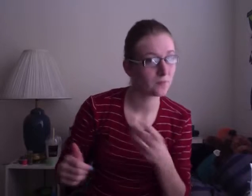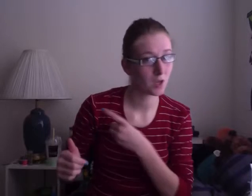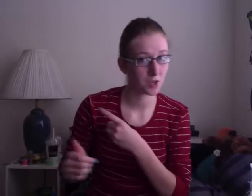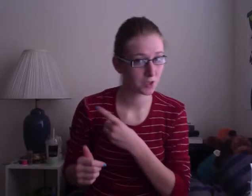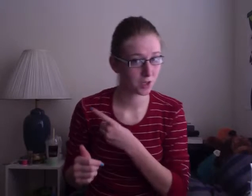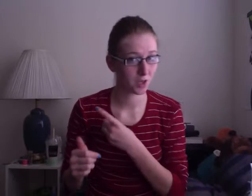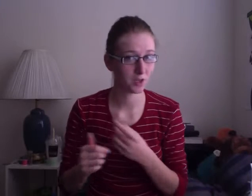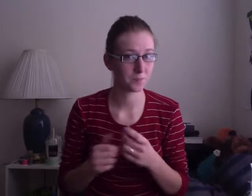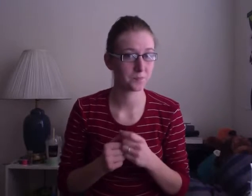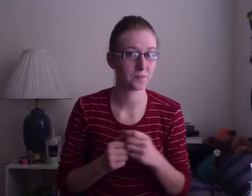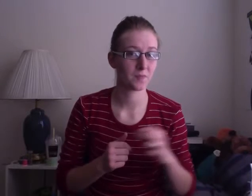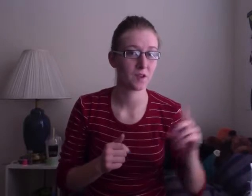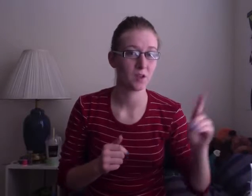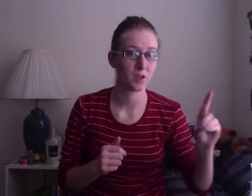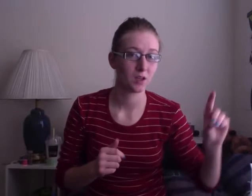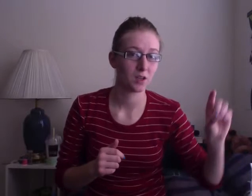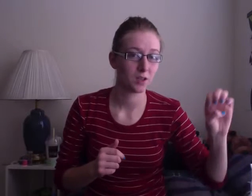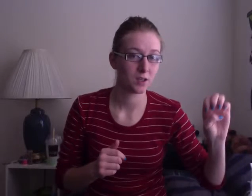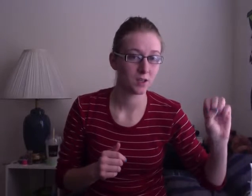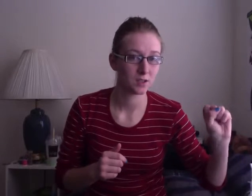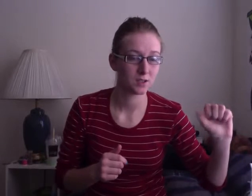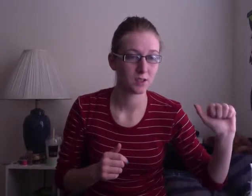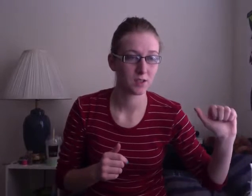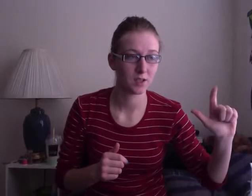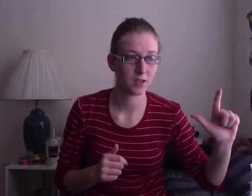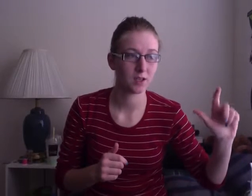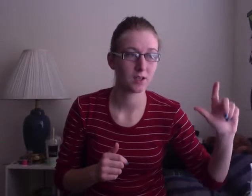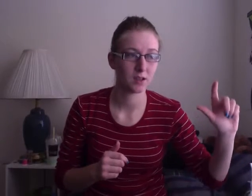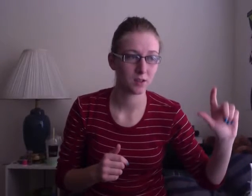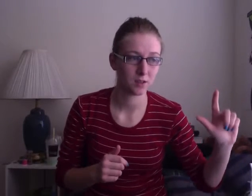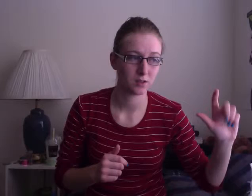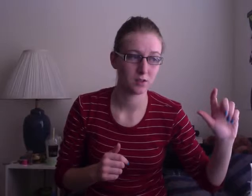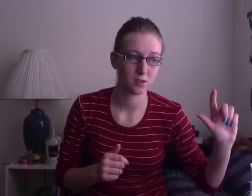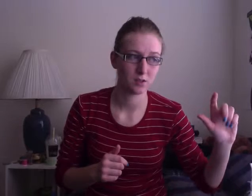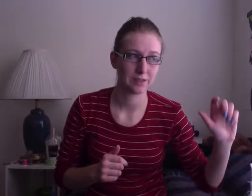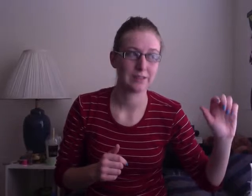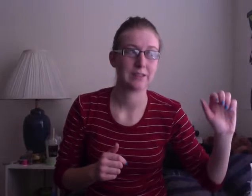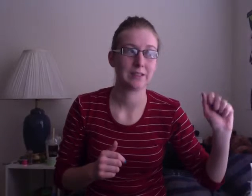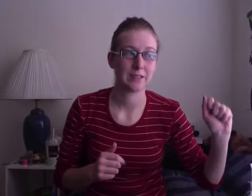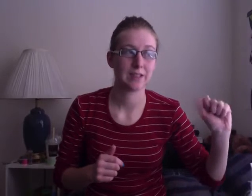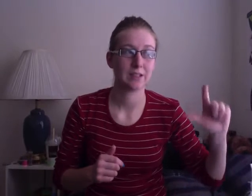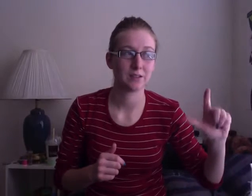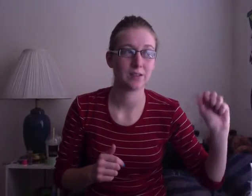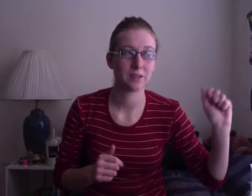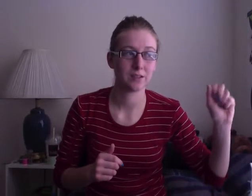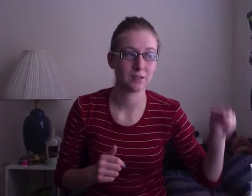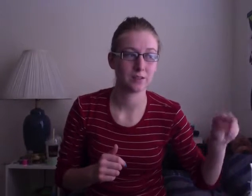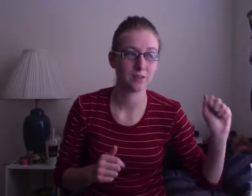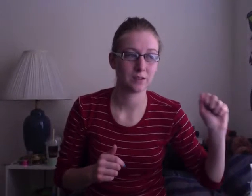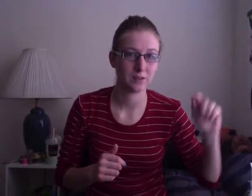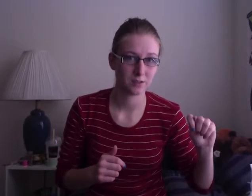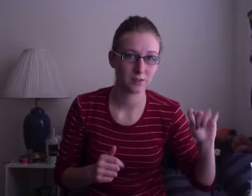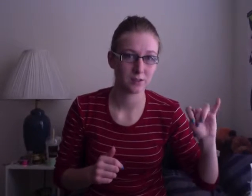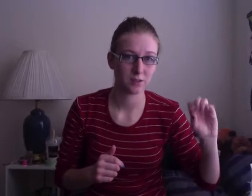Desalination. One method to use evaporation. Remember what that was? The water evaporates and the salt stays.